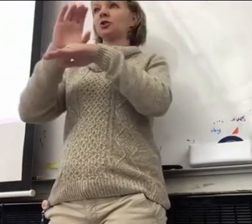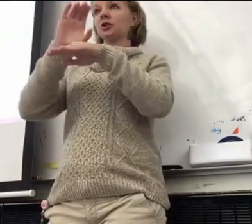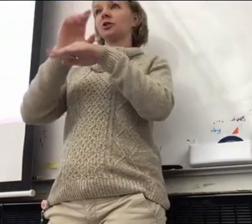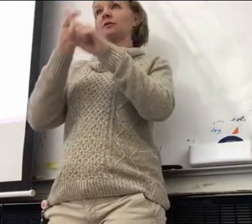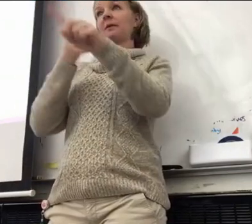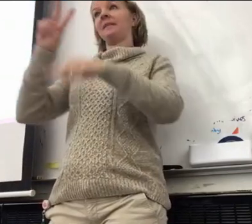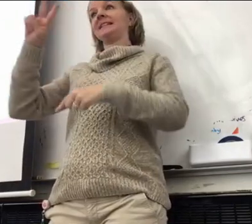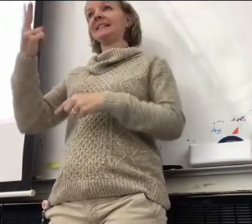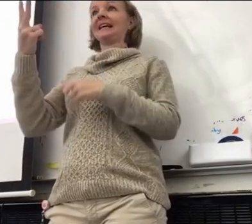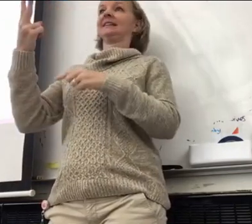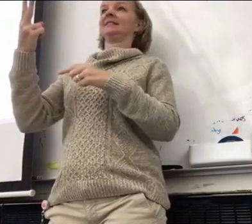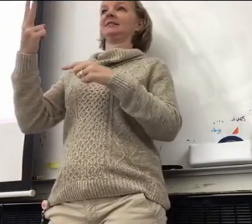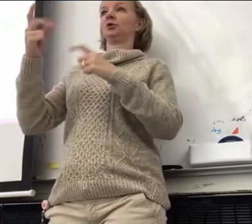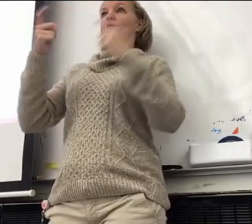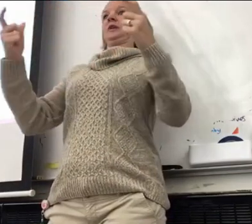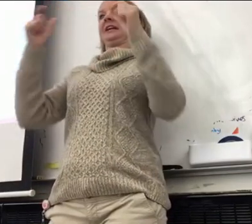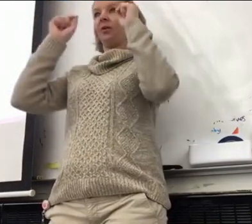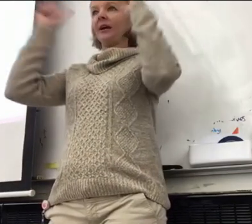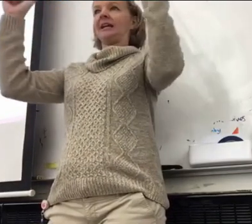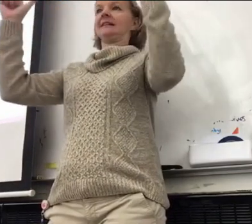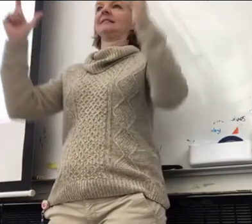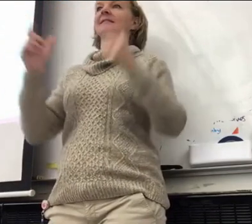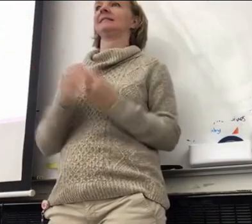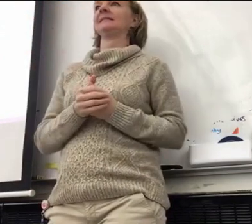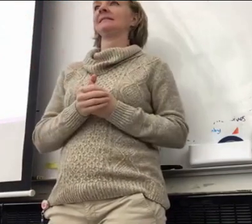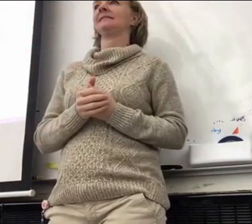the Second Great Awakening.